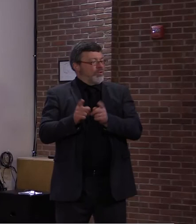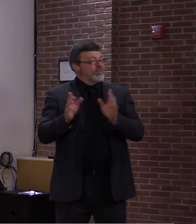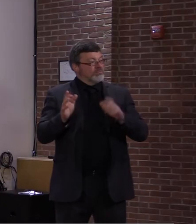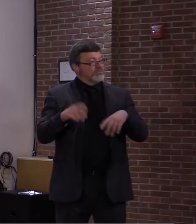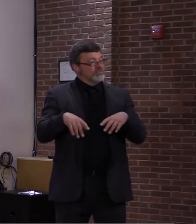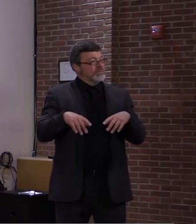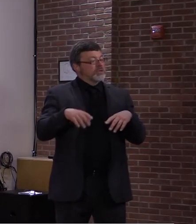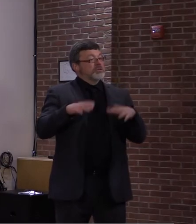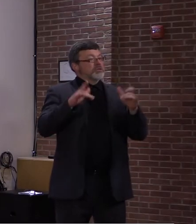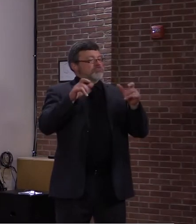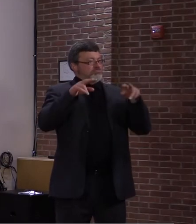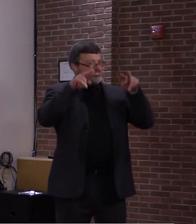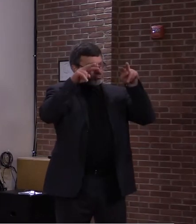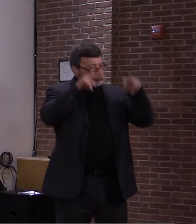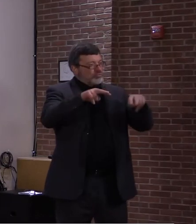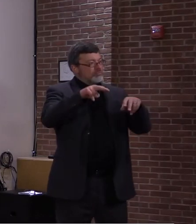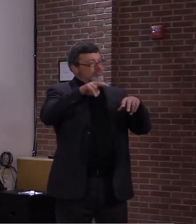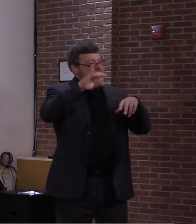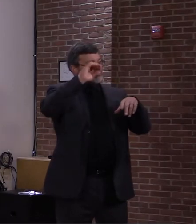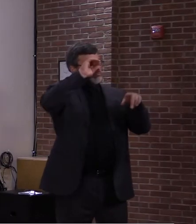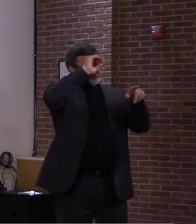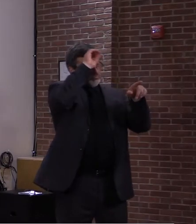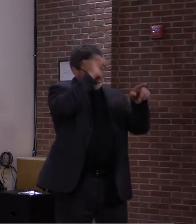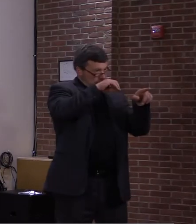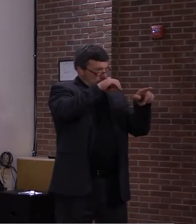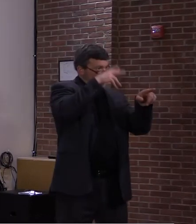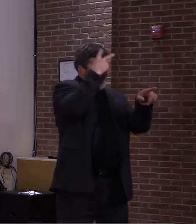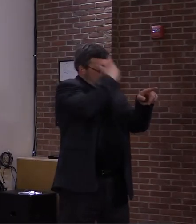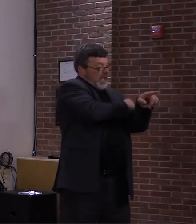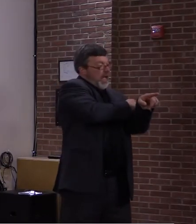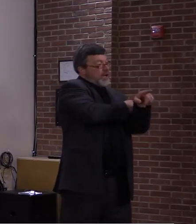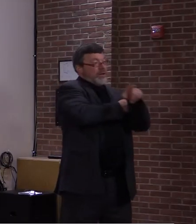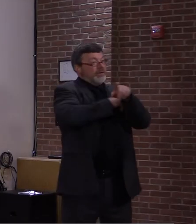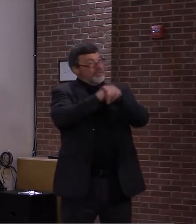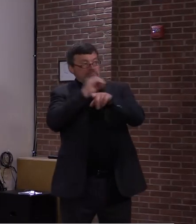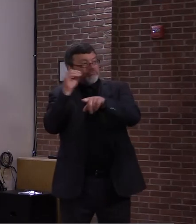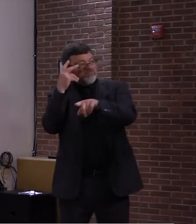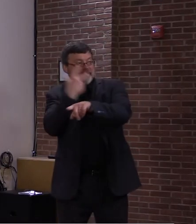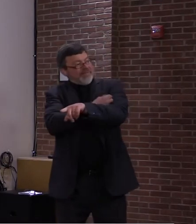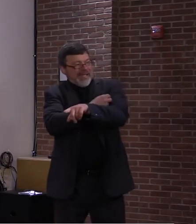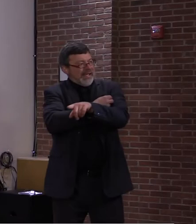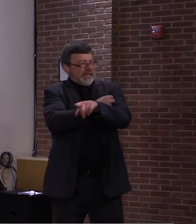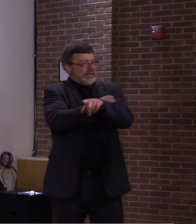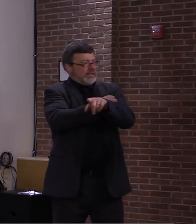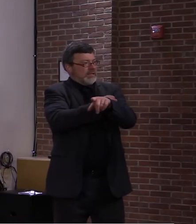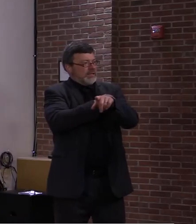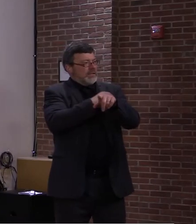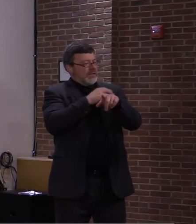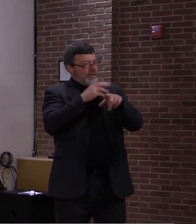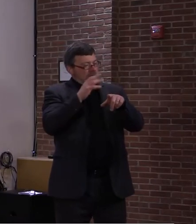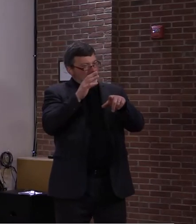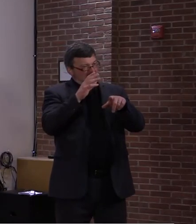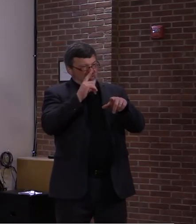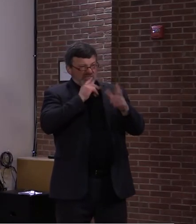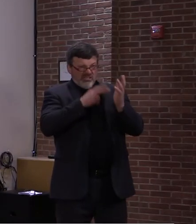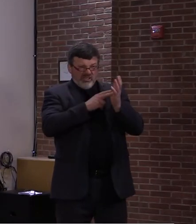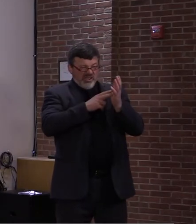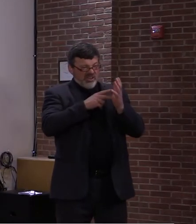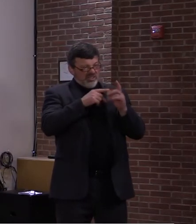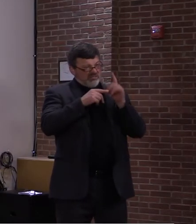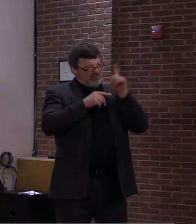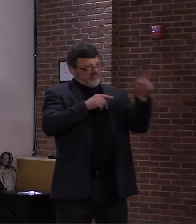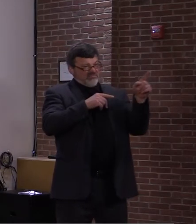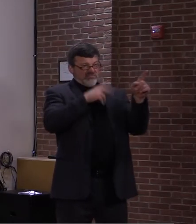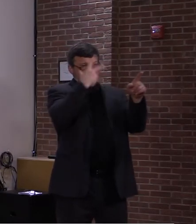of the vaccinated are getting hospitalized, you'll still see a significant benefit to being vaccinated. But if you just look at